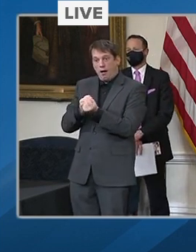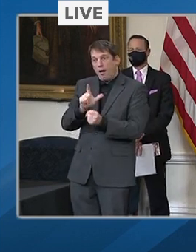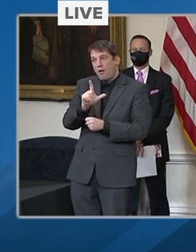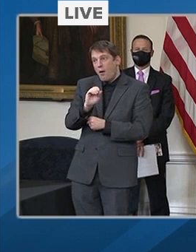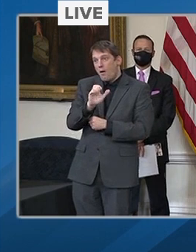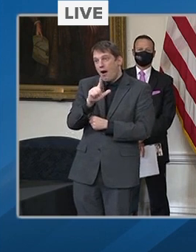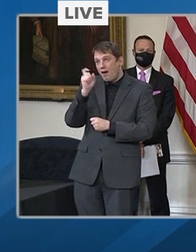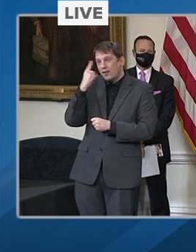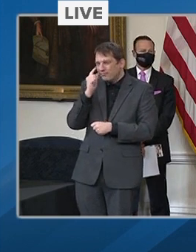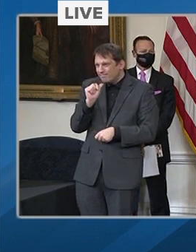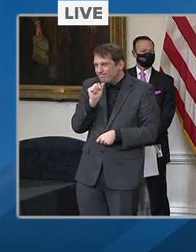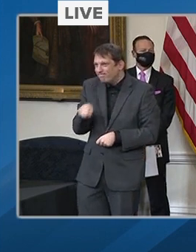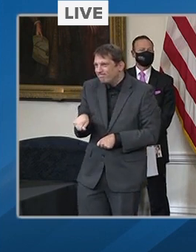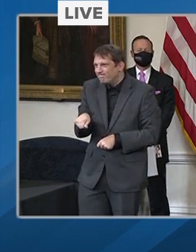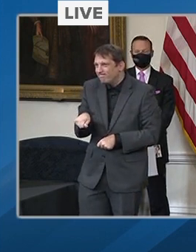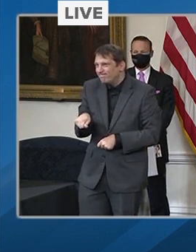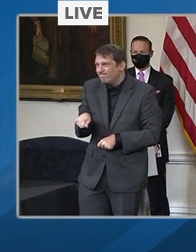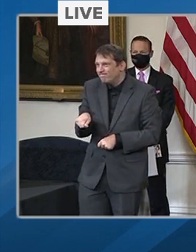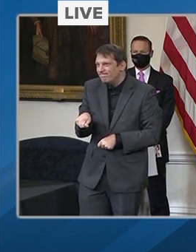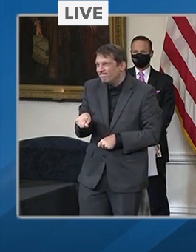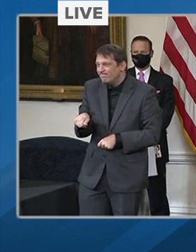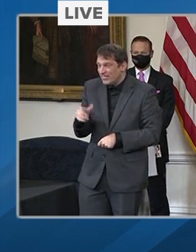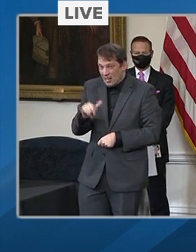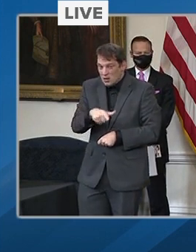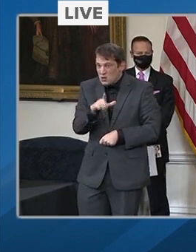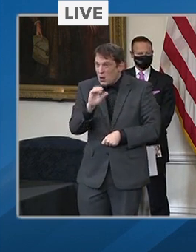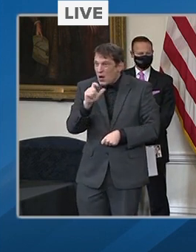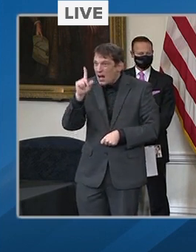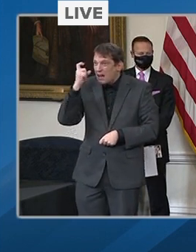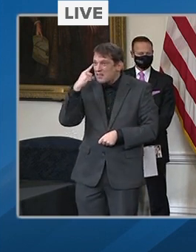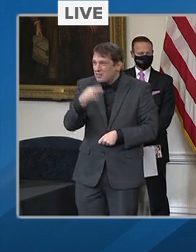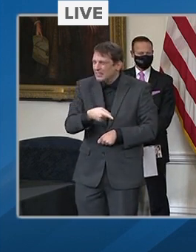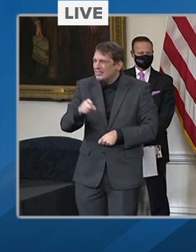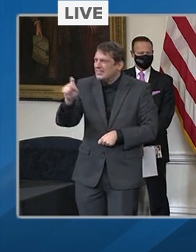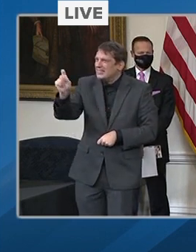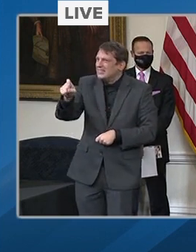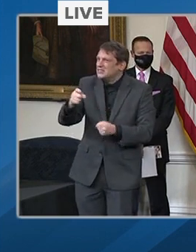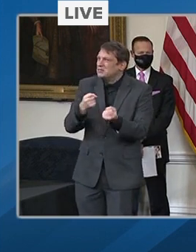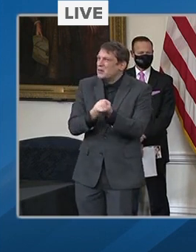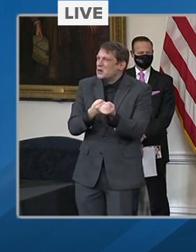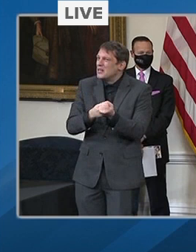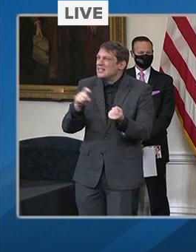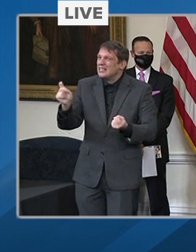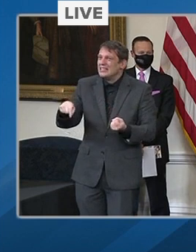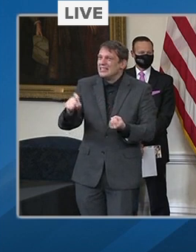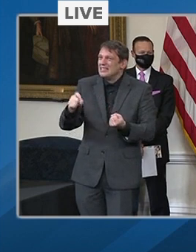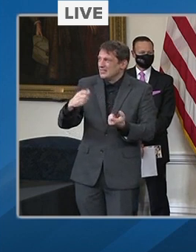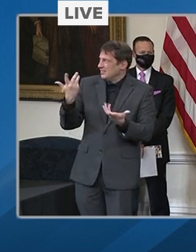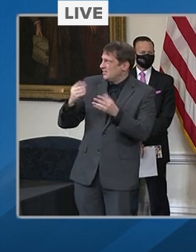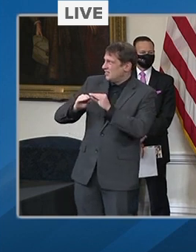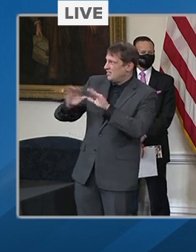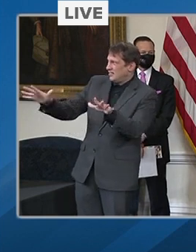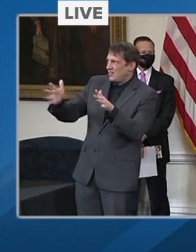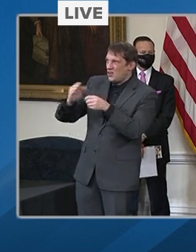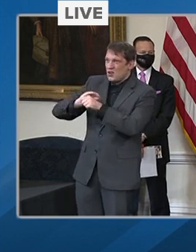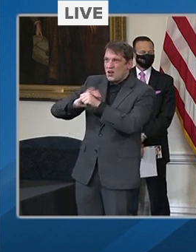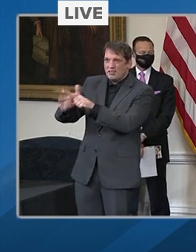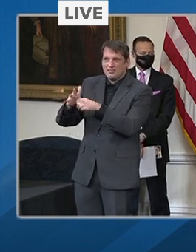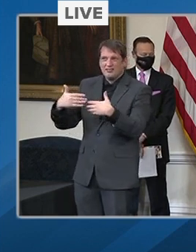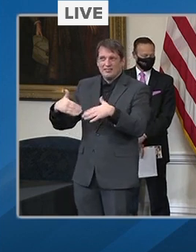be desperately needed as we continue to battle on the front lines. But as I have repeatedly